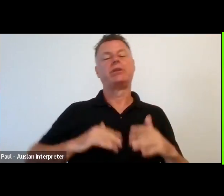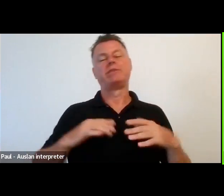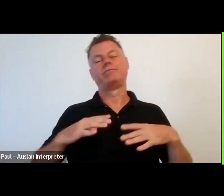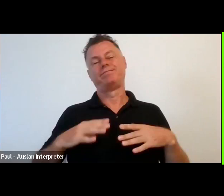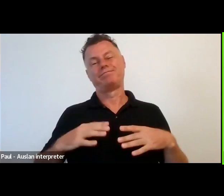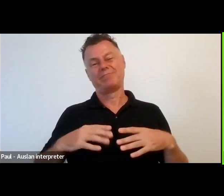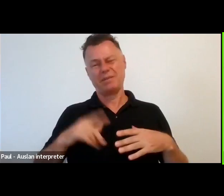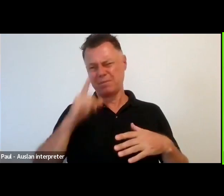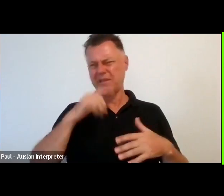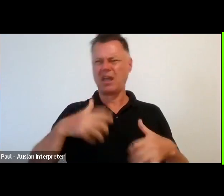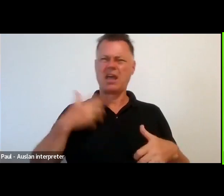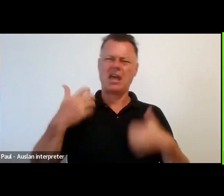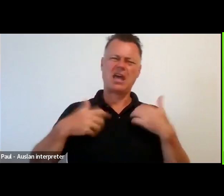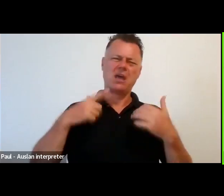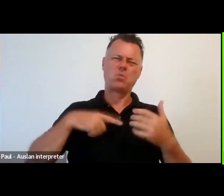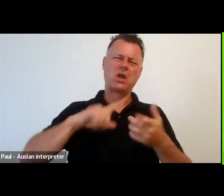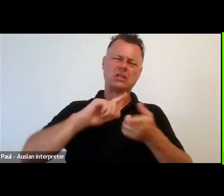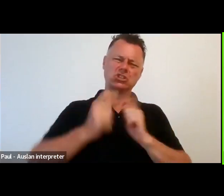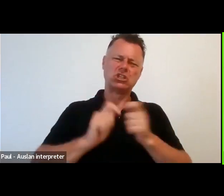state government's website,